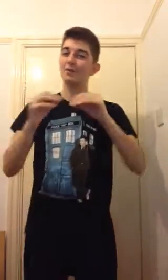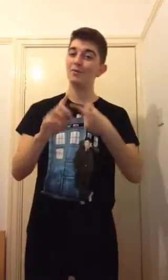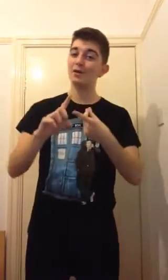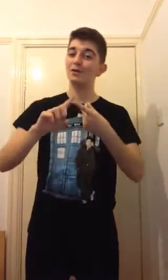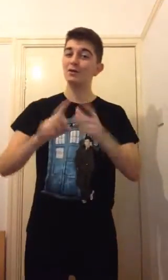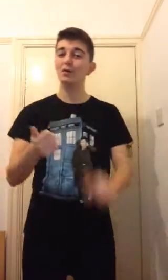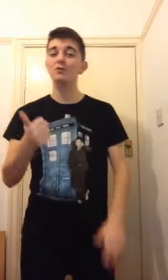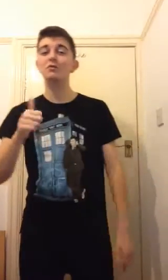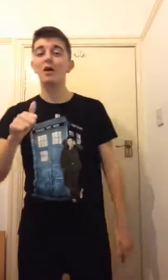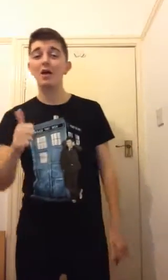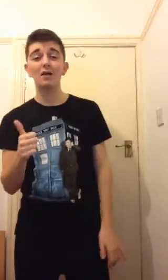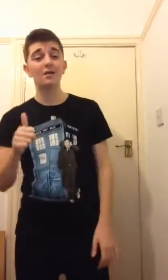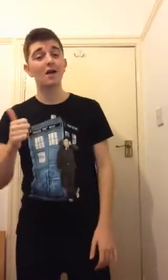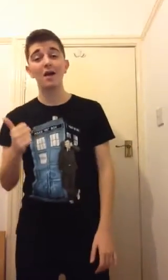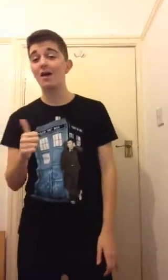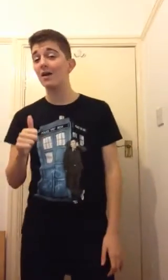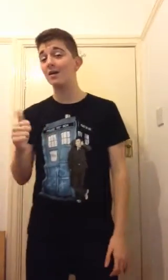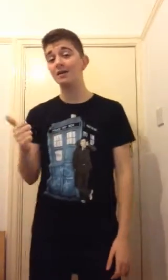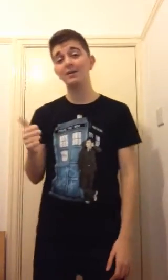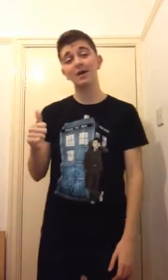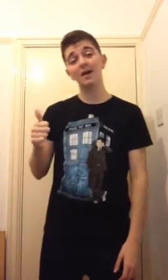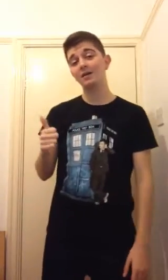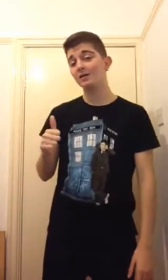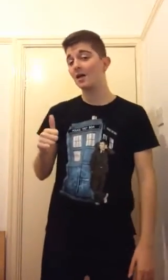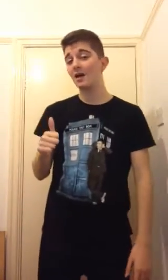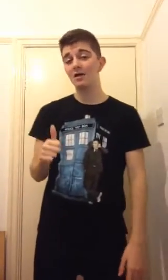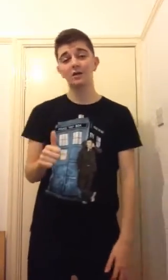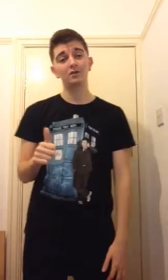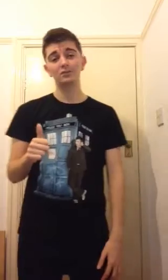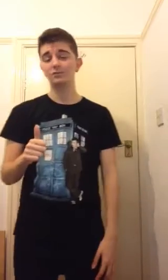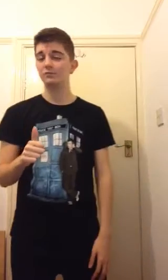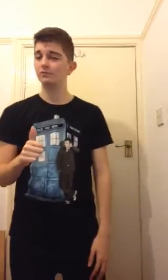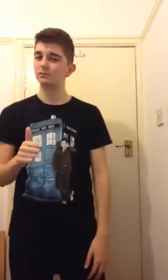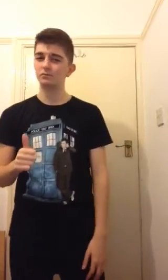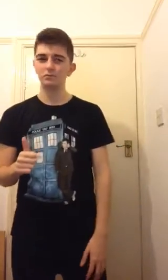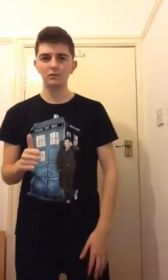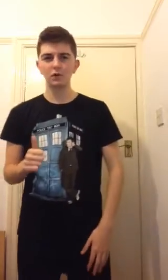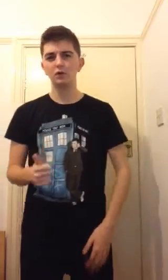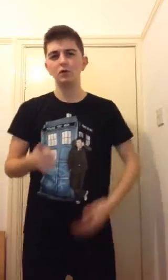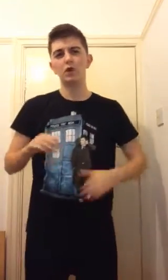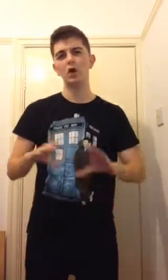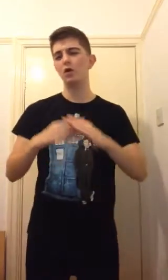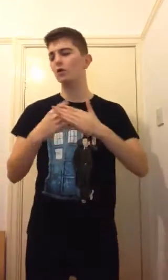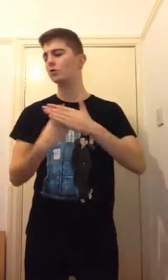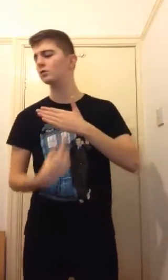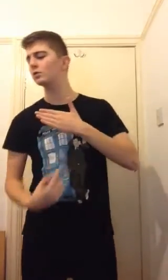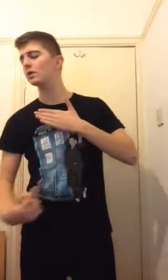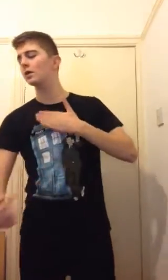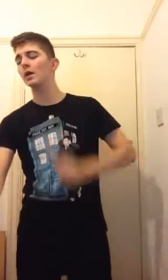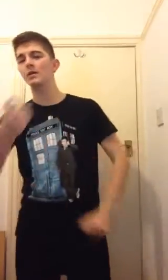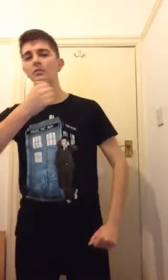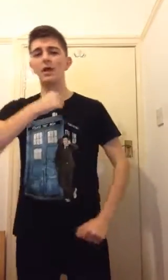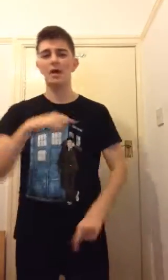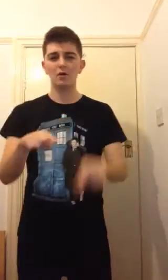Be alright. I, I, I, I. All alone in my